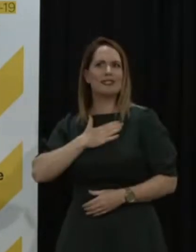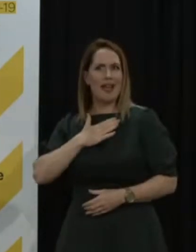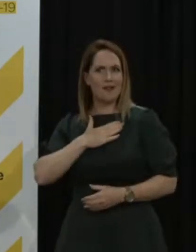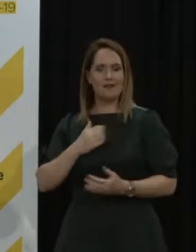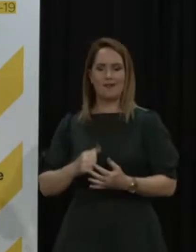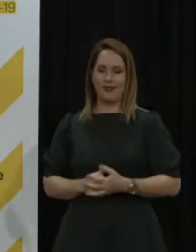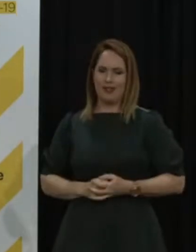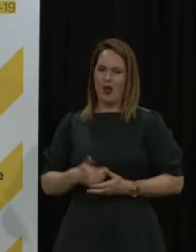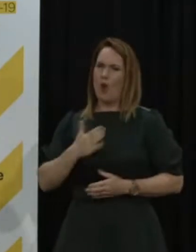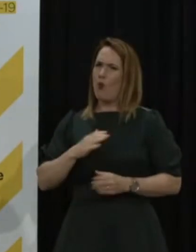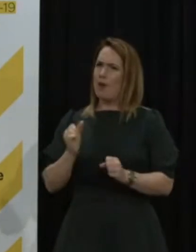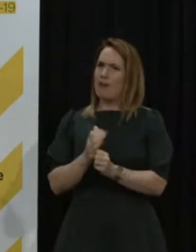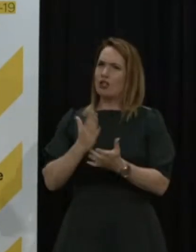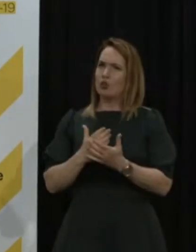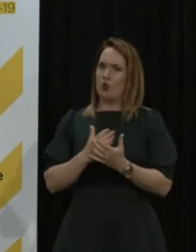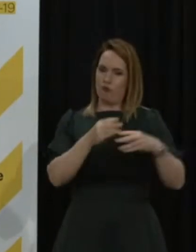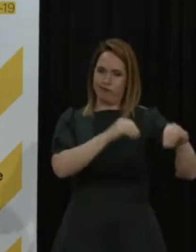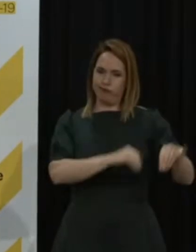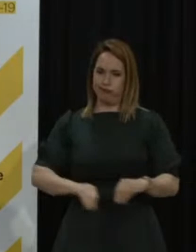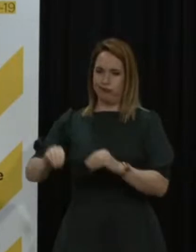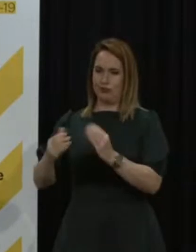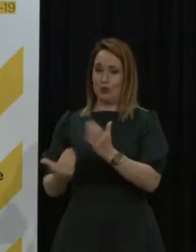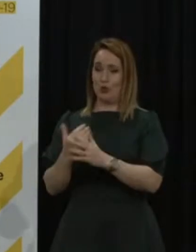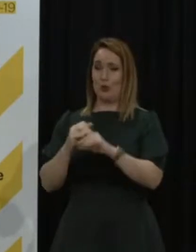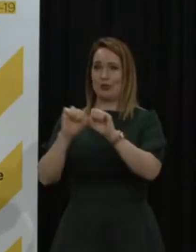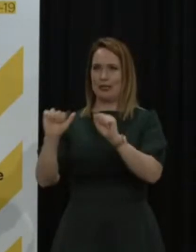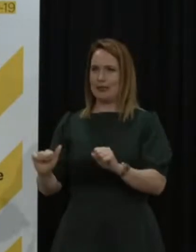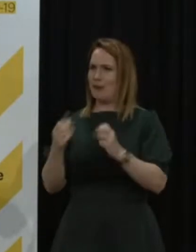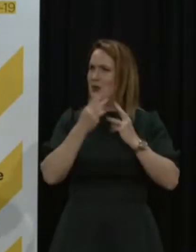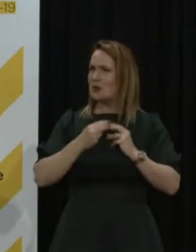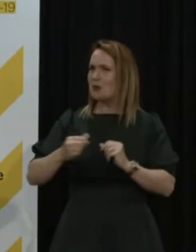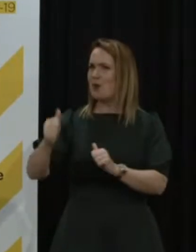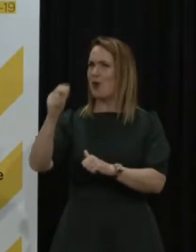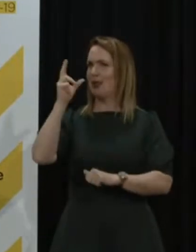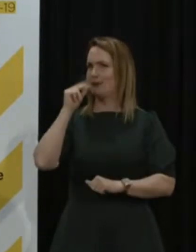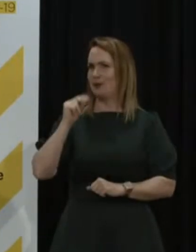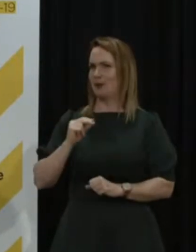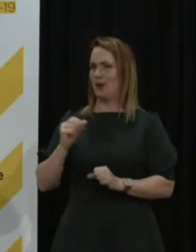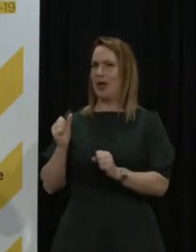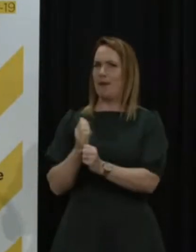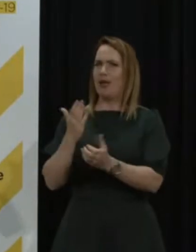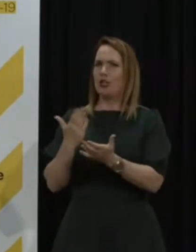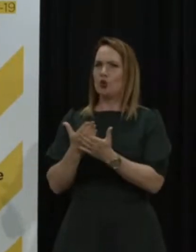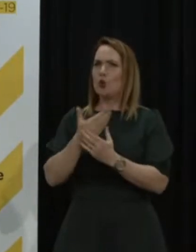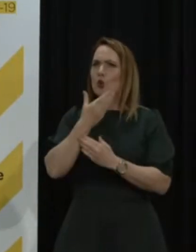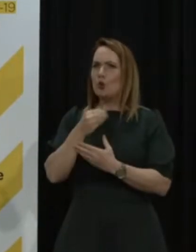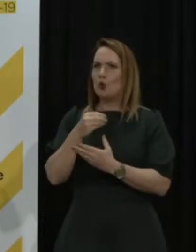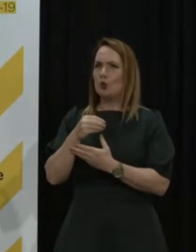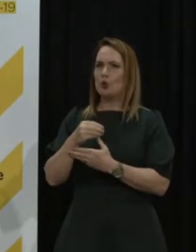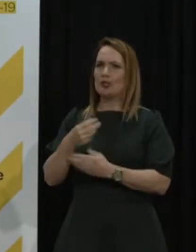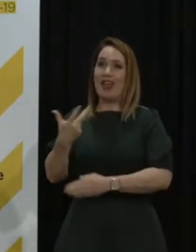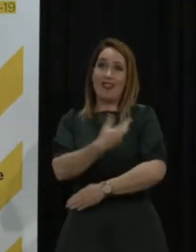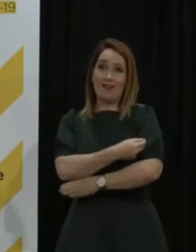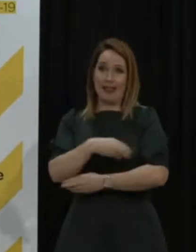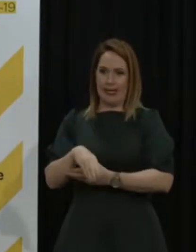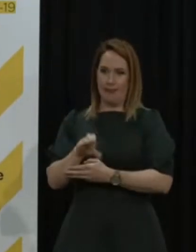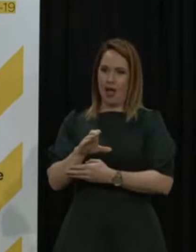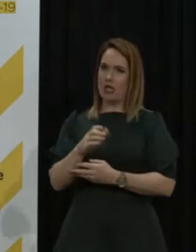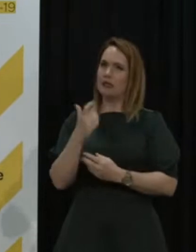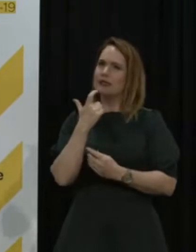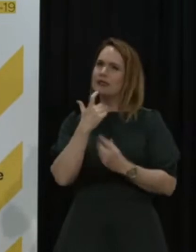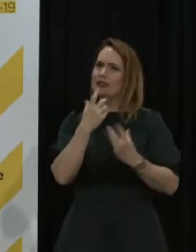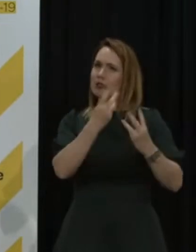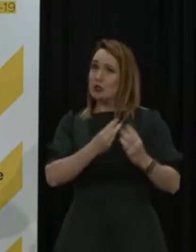new system is as smooth as possible and to iron out any issues with the use of vaccine passes in advance of the whole country